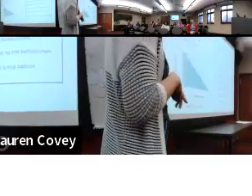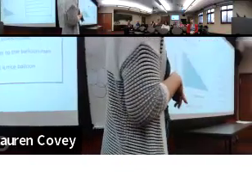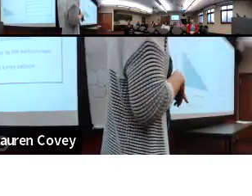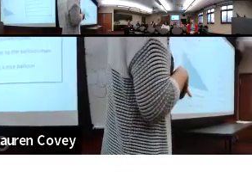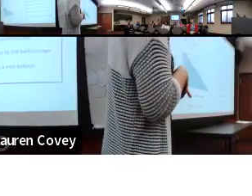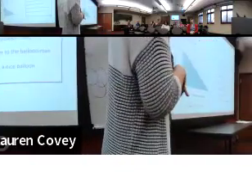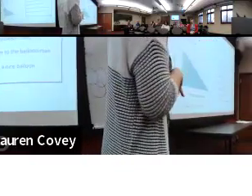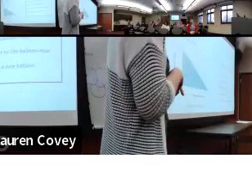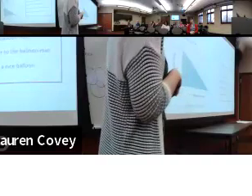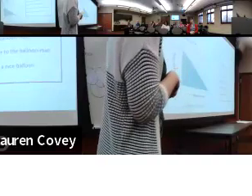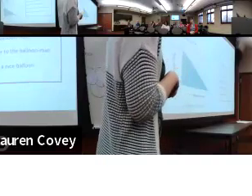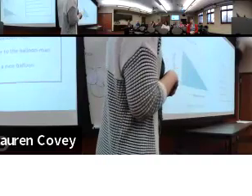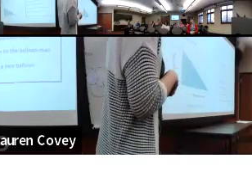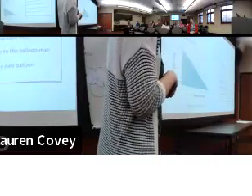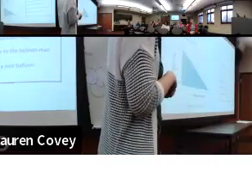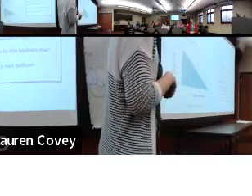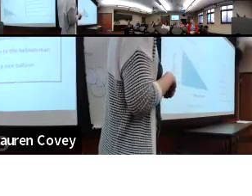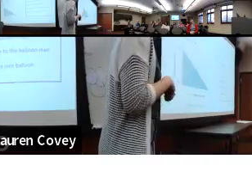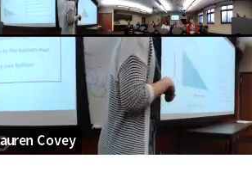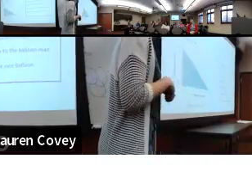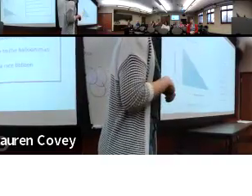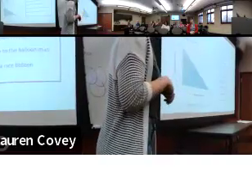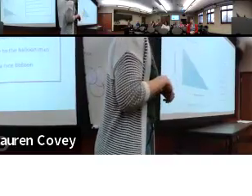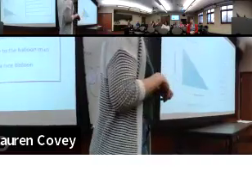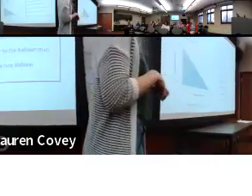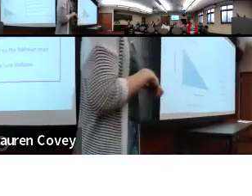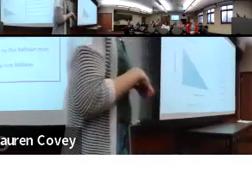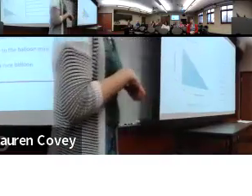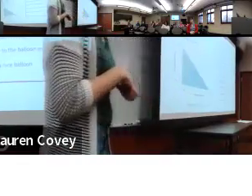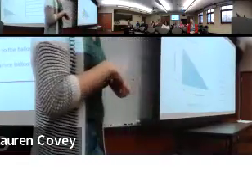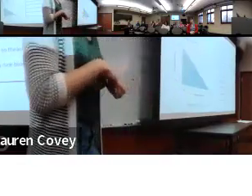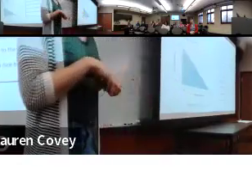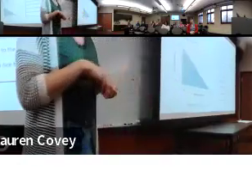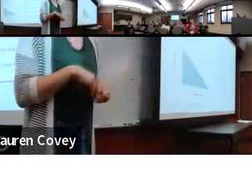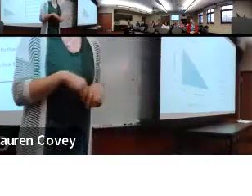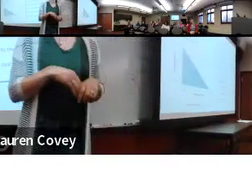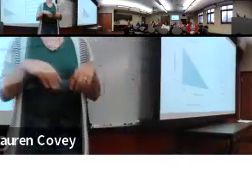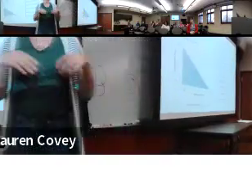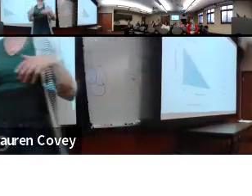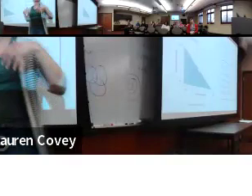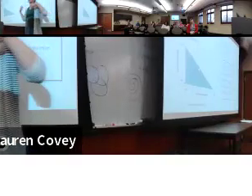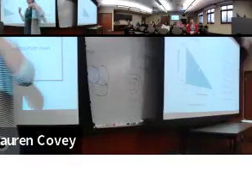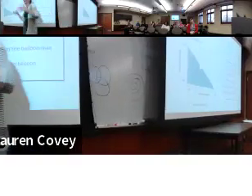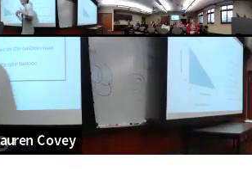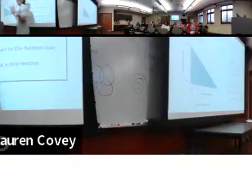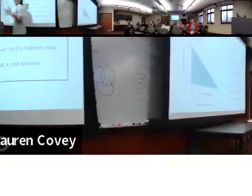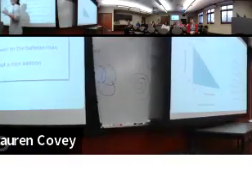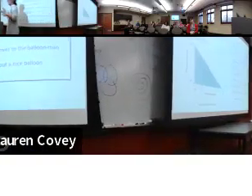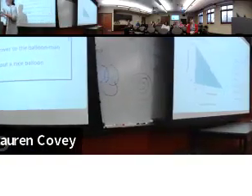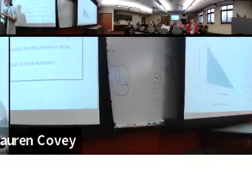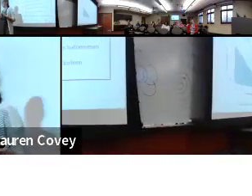into a park. Where is the balloon man? And he walks over to the balloon man and points out a nice balloon. That might be the